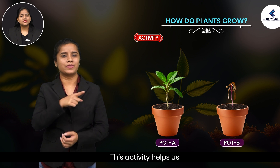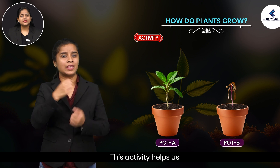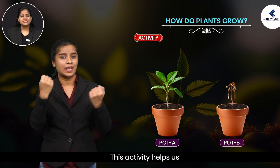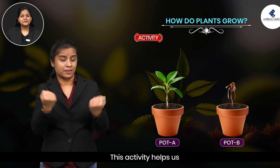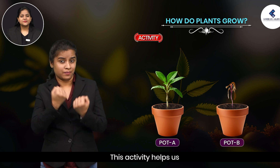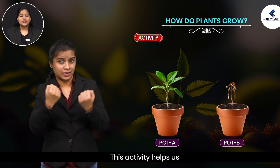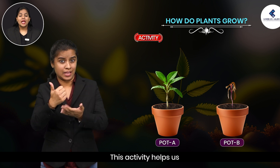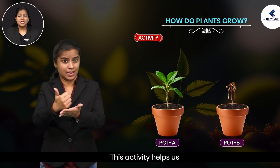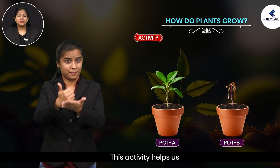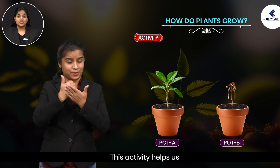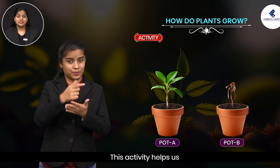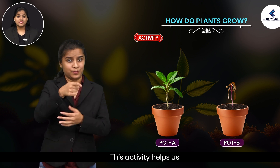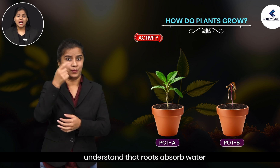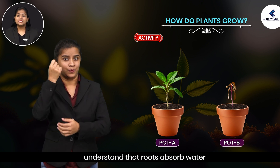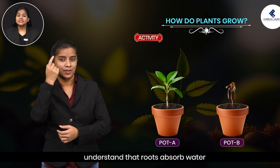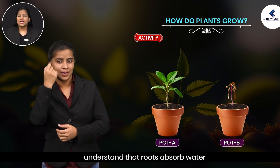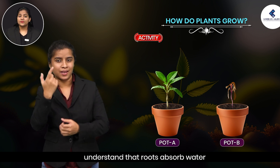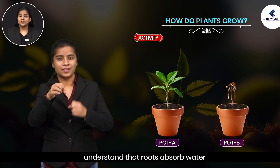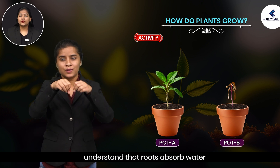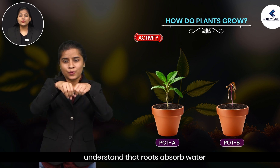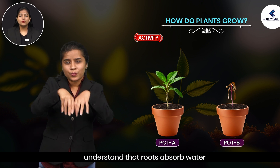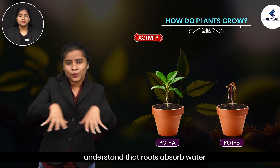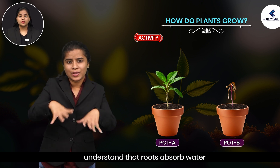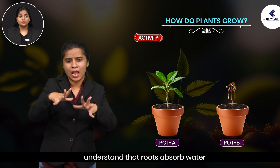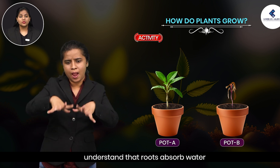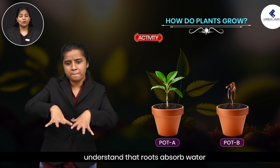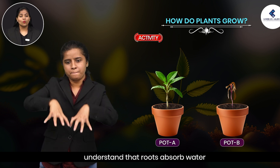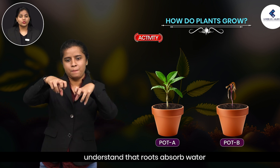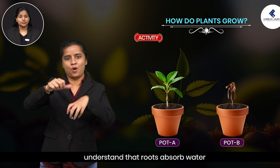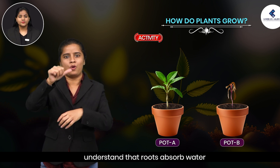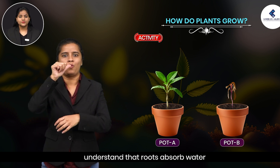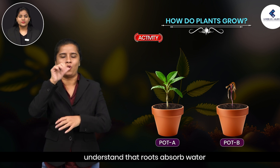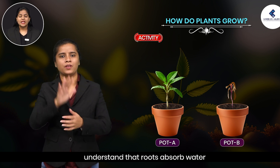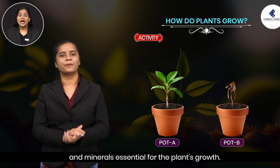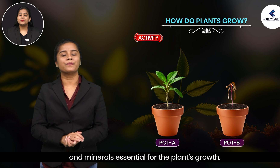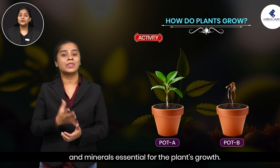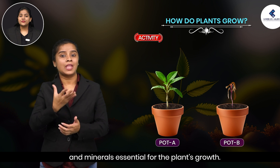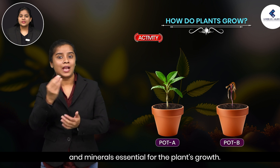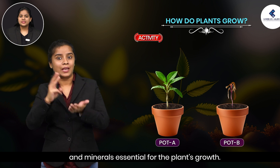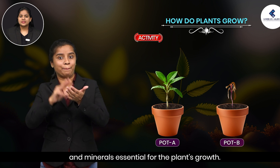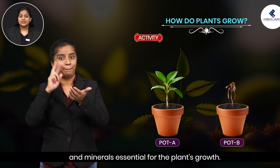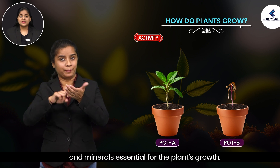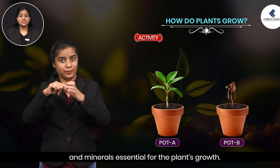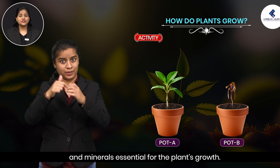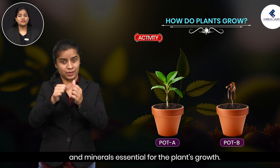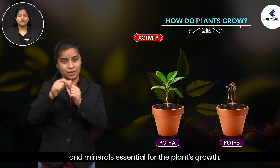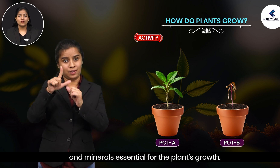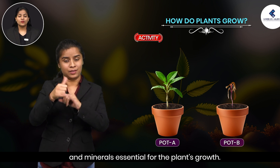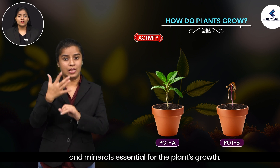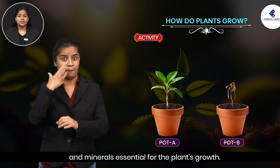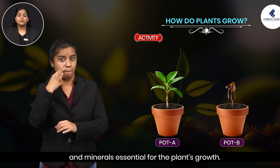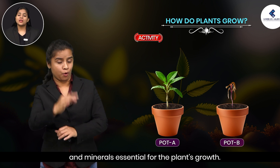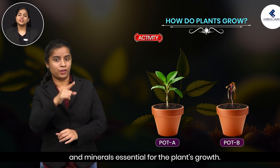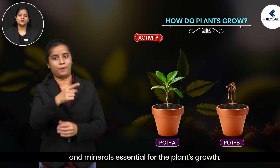This activity helps us understand that roots absorb water and minerals essential